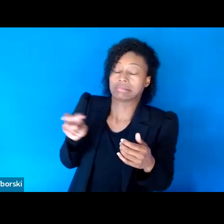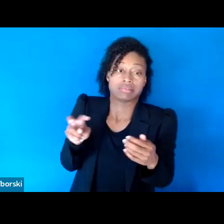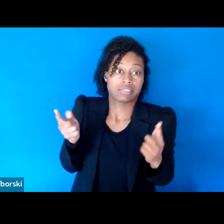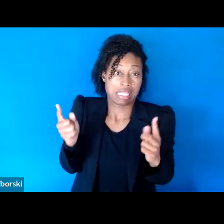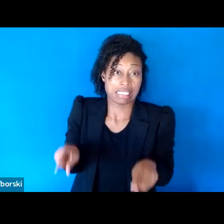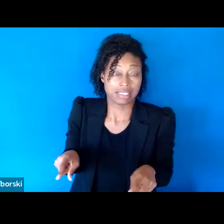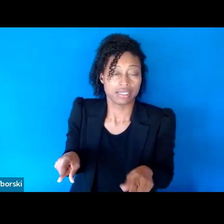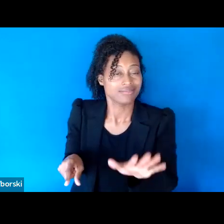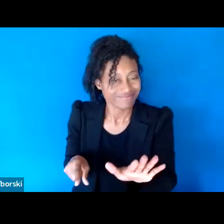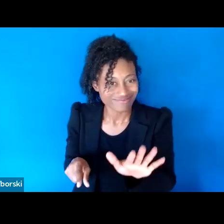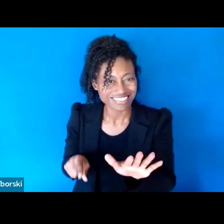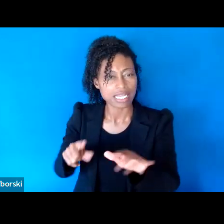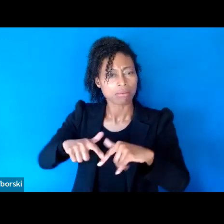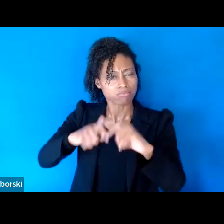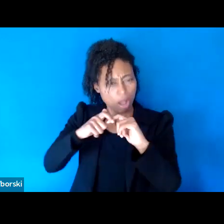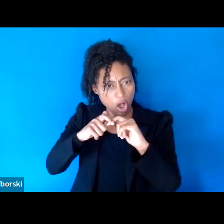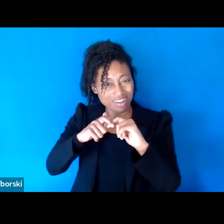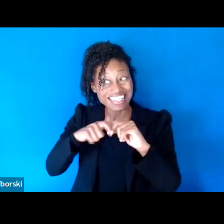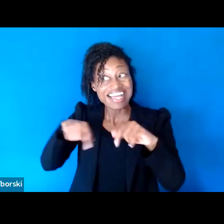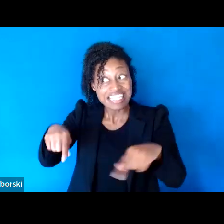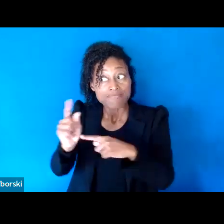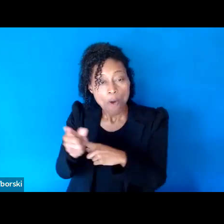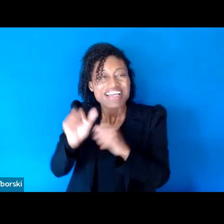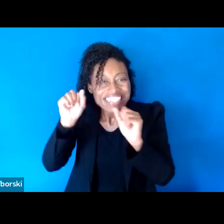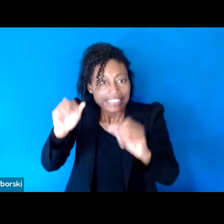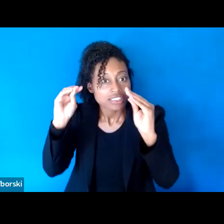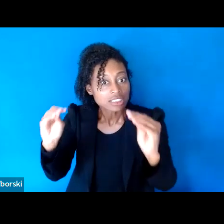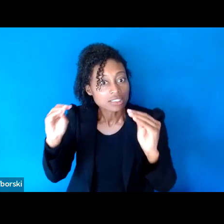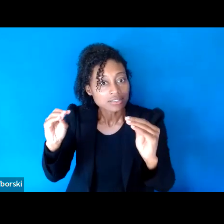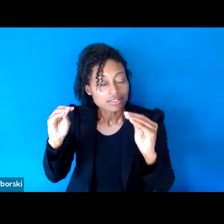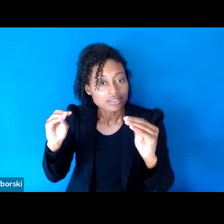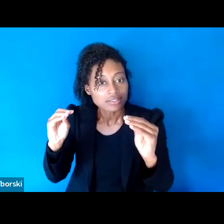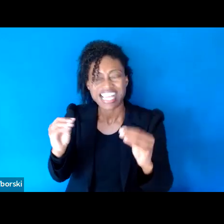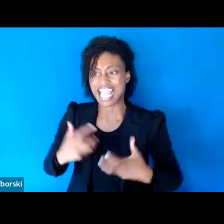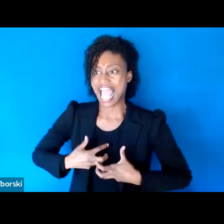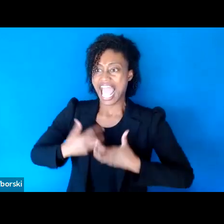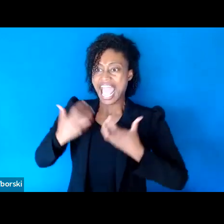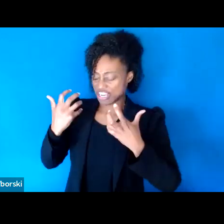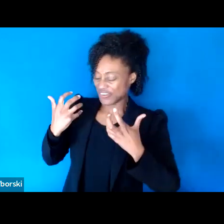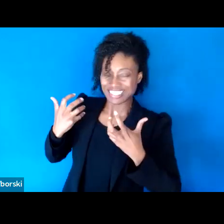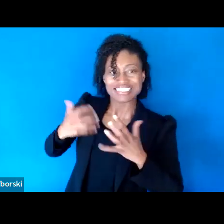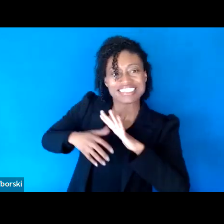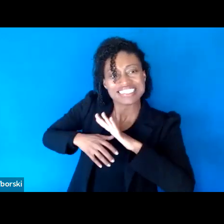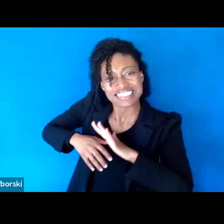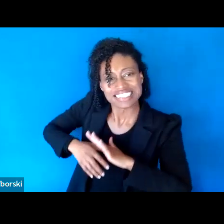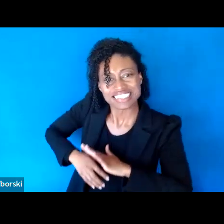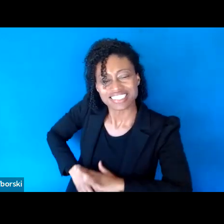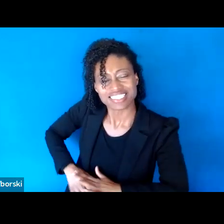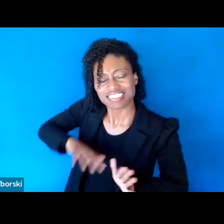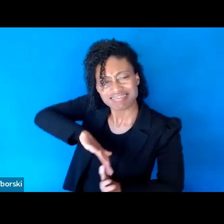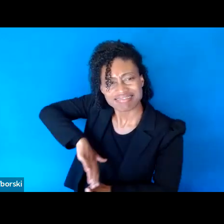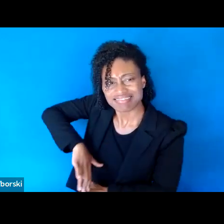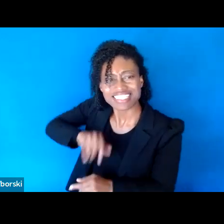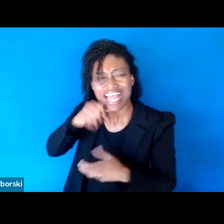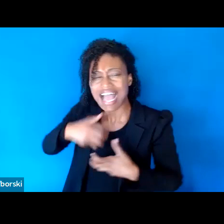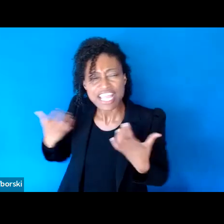and teachable moment. So I think instead of getting angry, we can try to understand where that person is